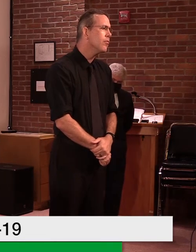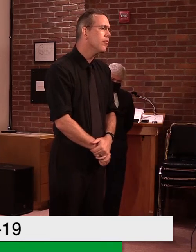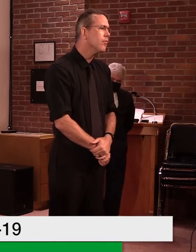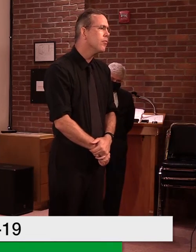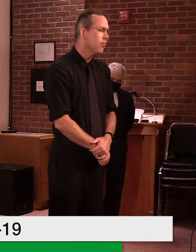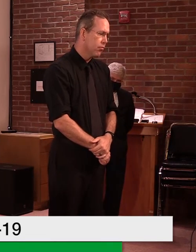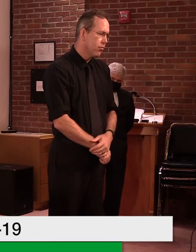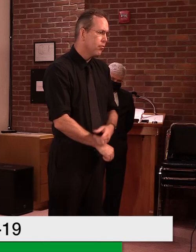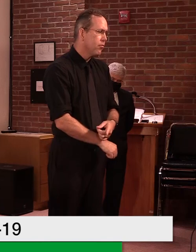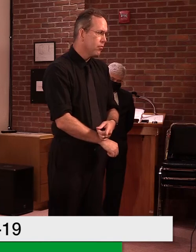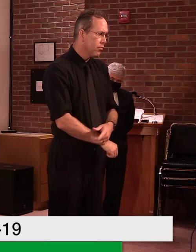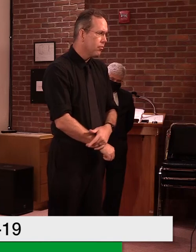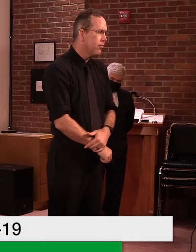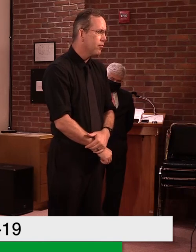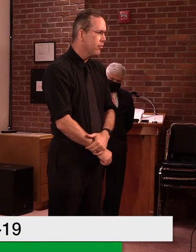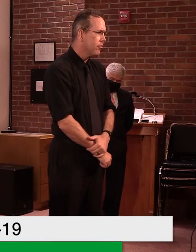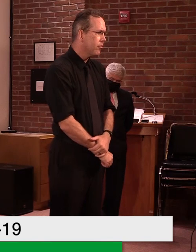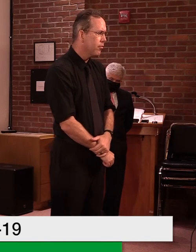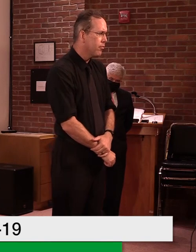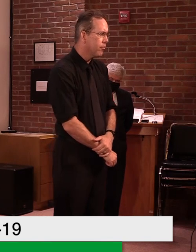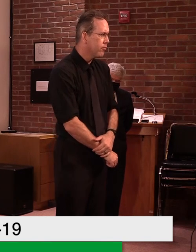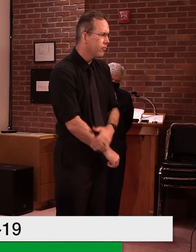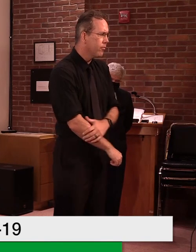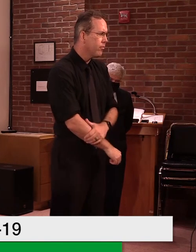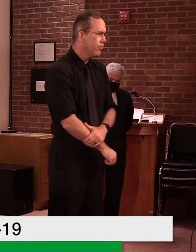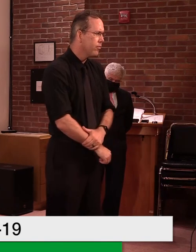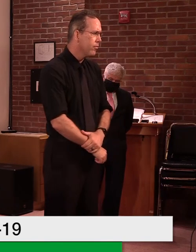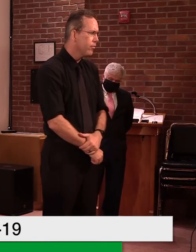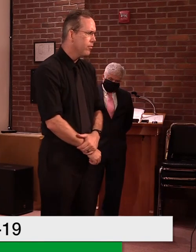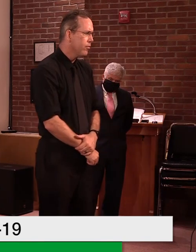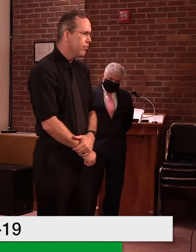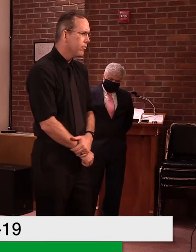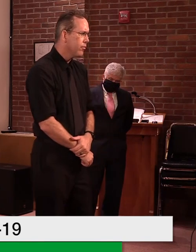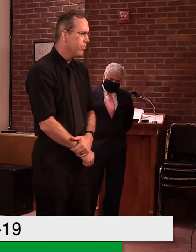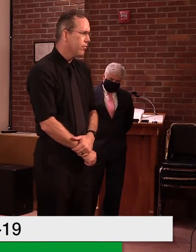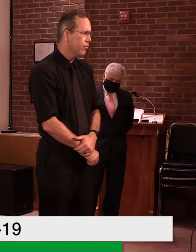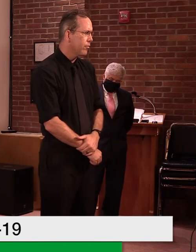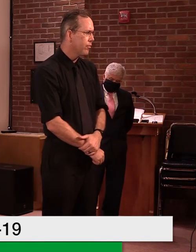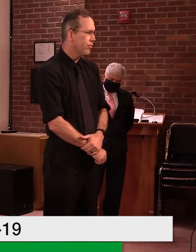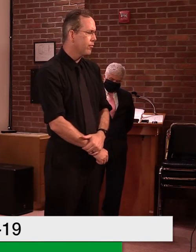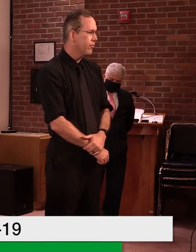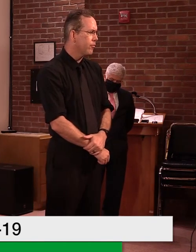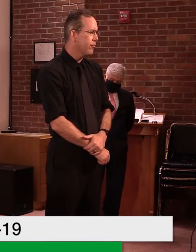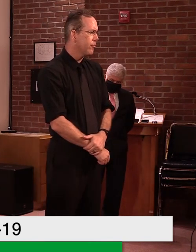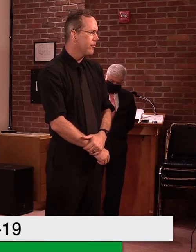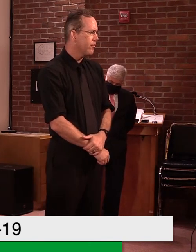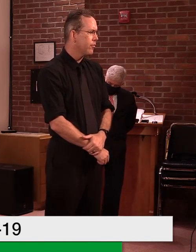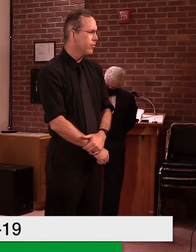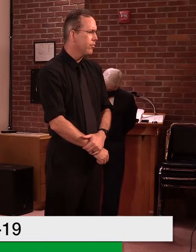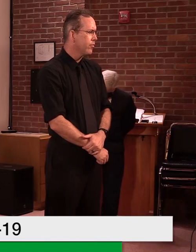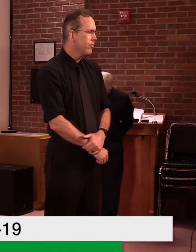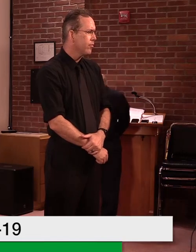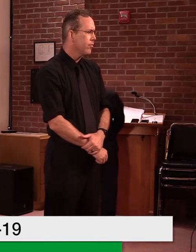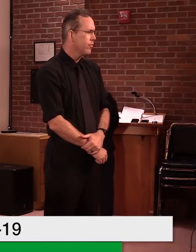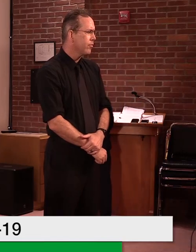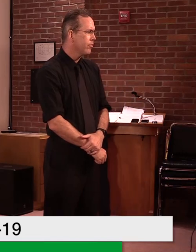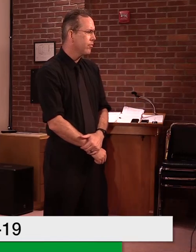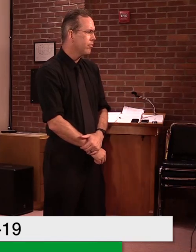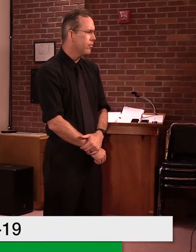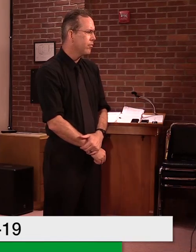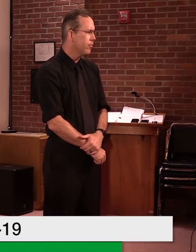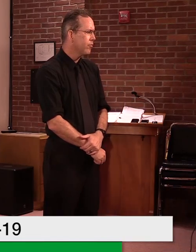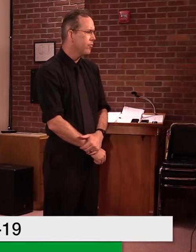Yeah, this might be a question for Commissioner Sherling. If this mandate did have, say, like a $50 fine for people who